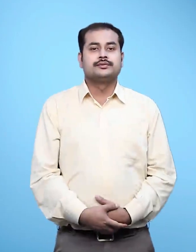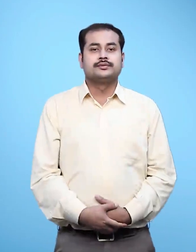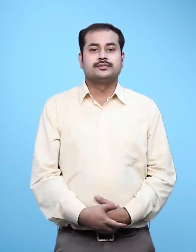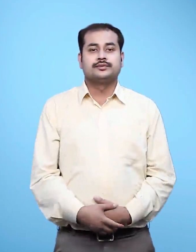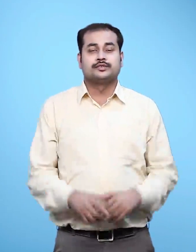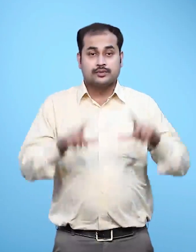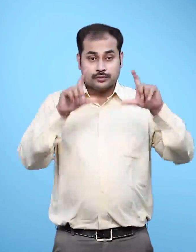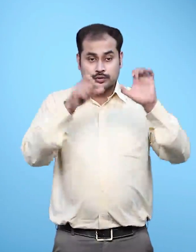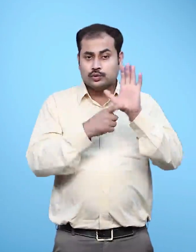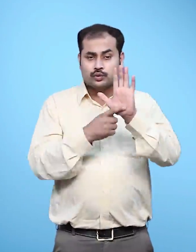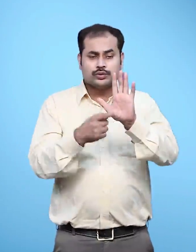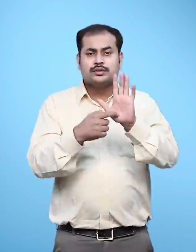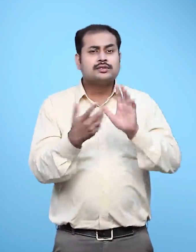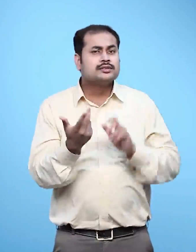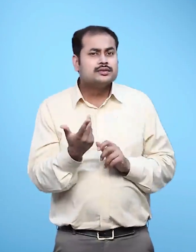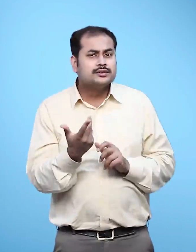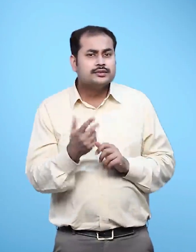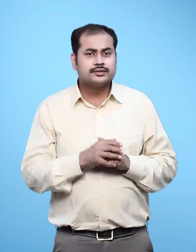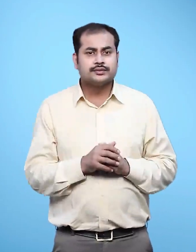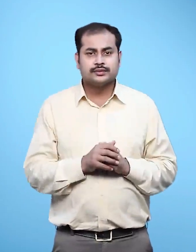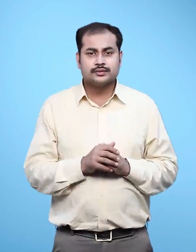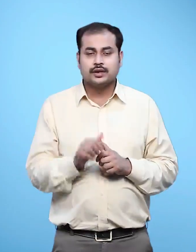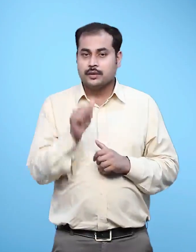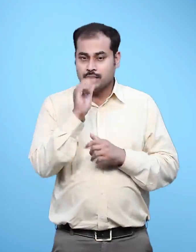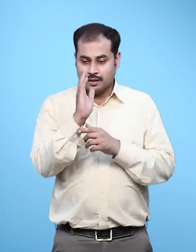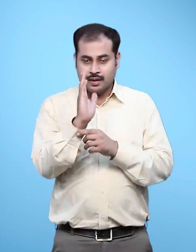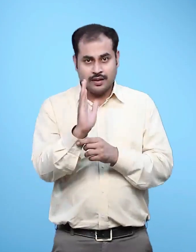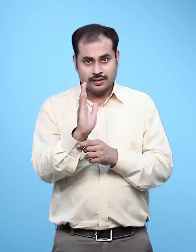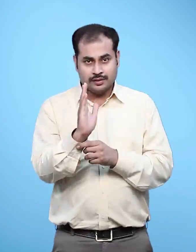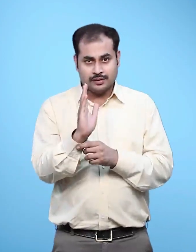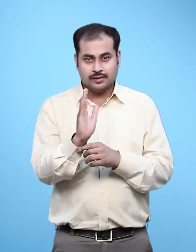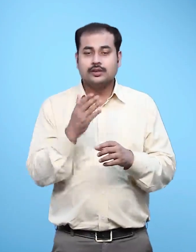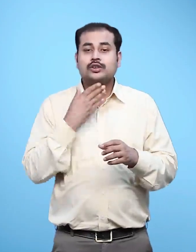Picture shows sugar and salt being added to the glass.